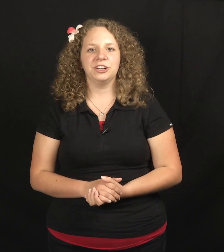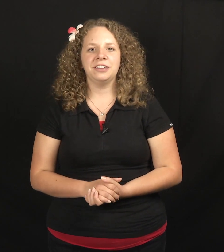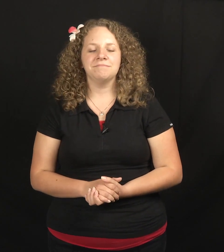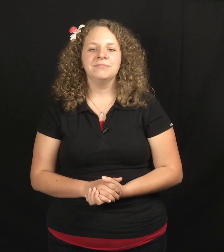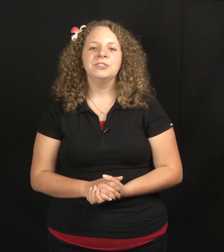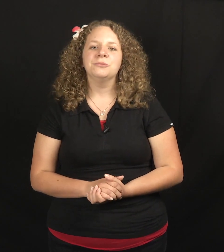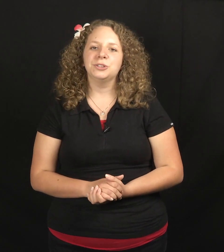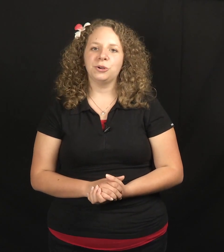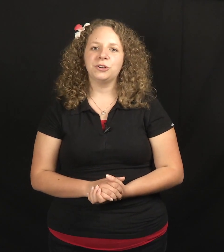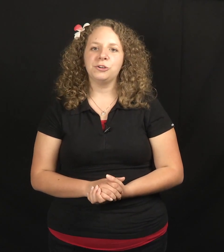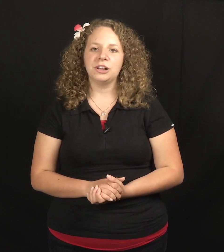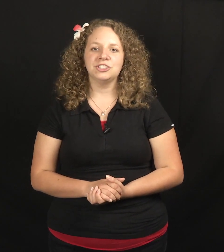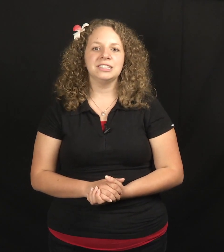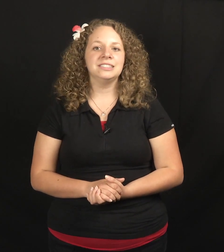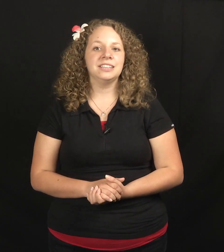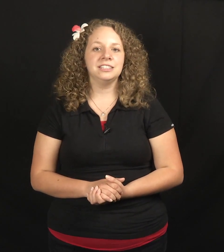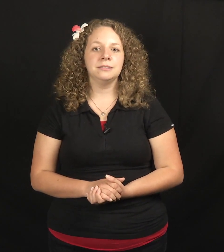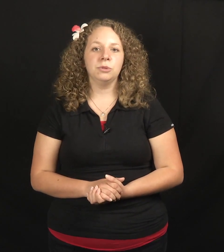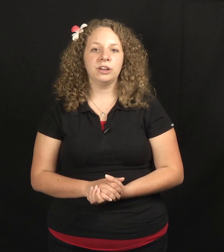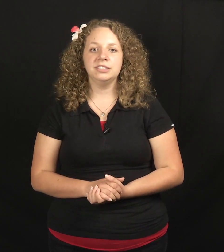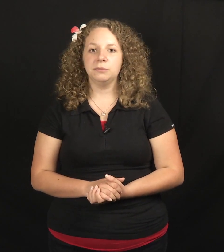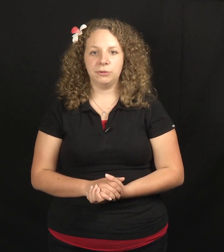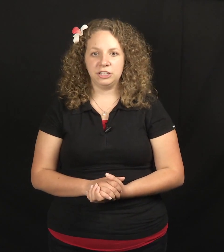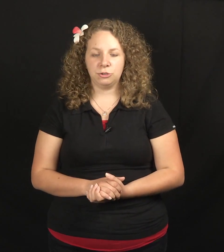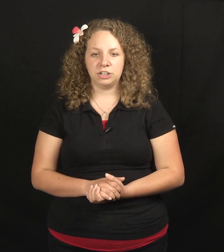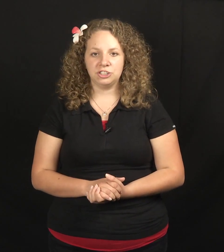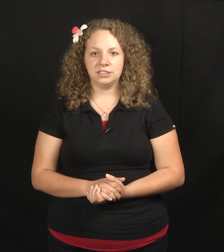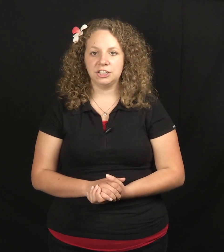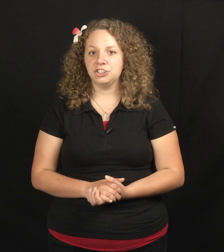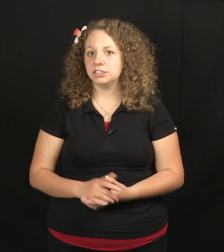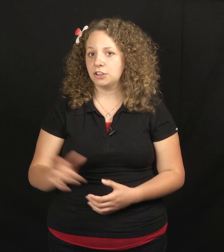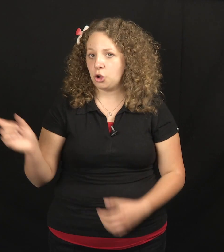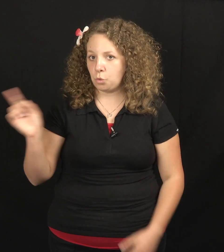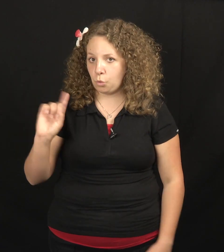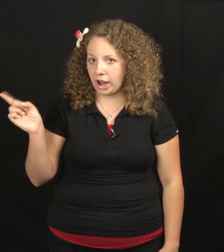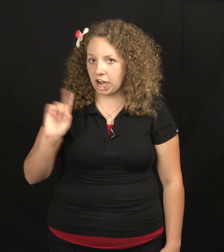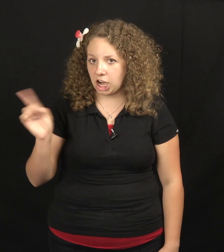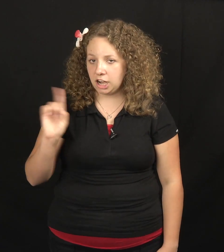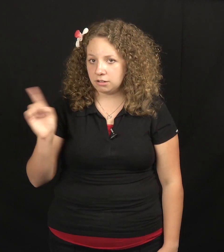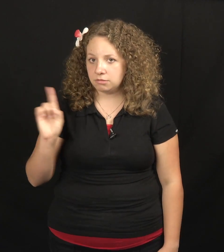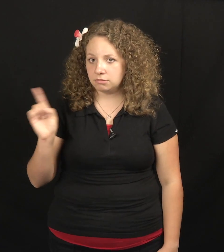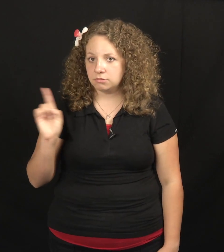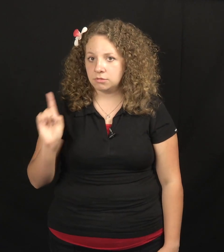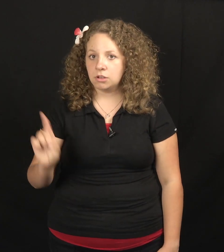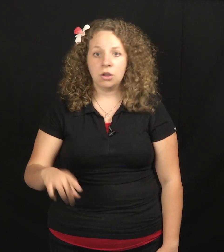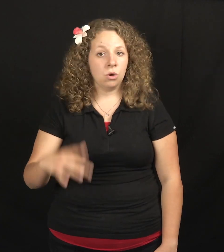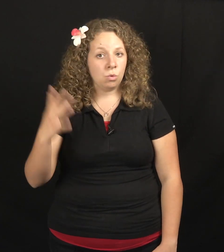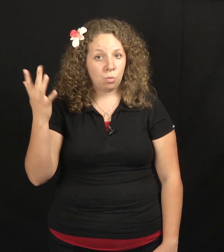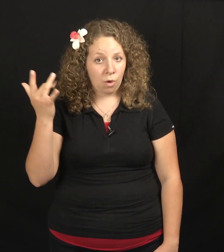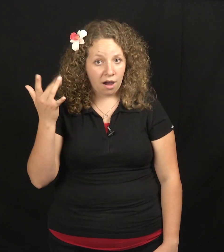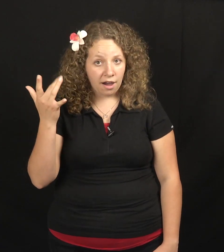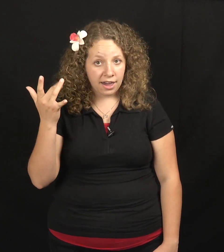it. Rhetorical questions tend to employ WH questions such as where, why,